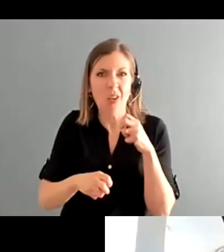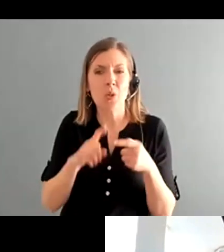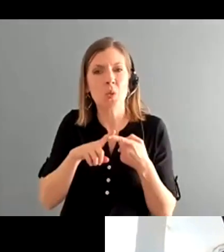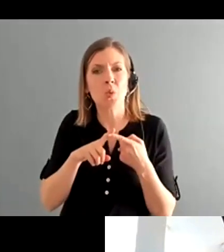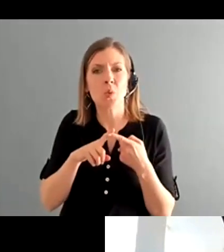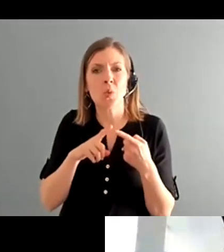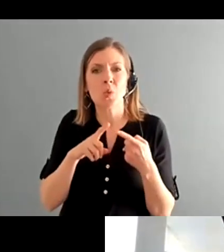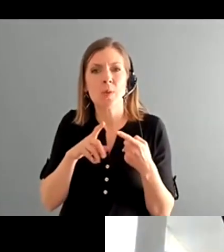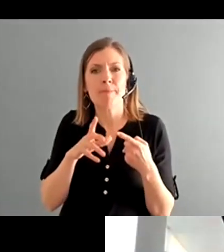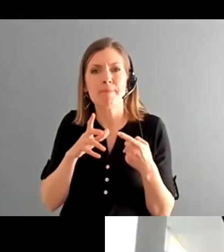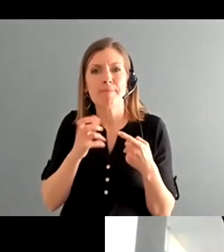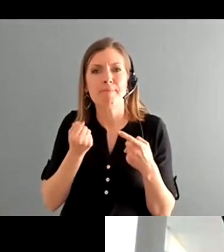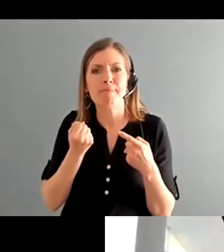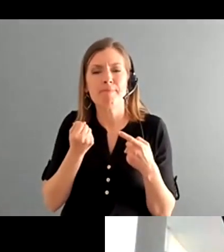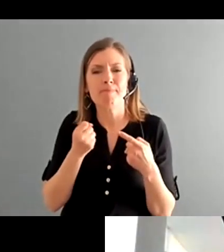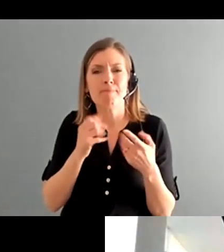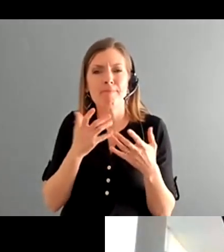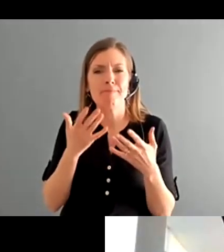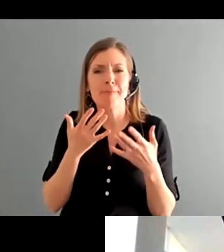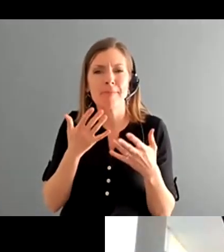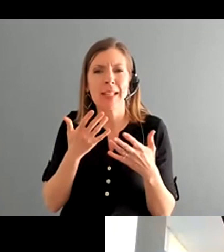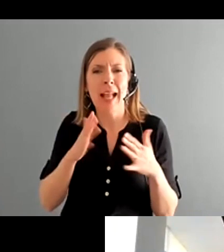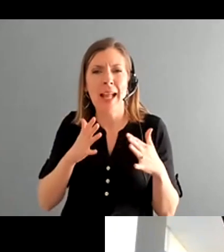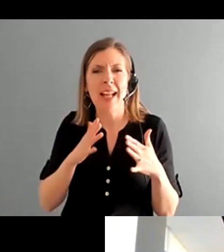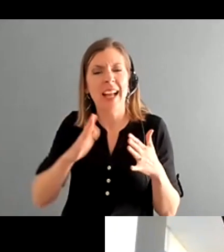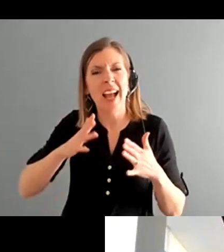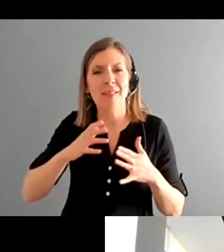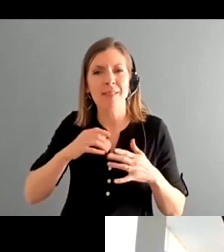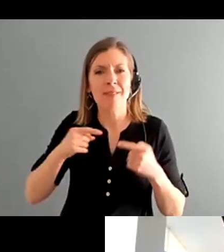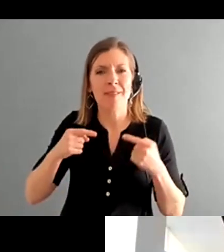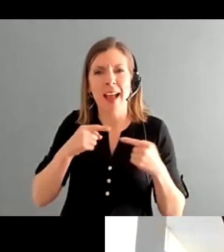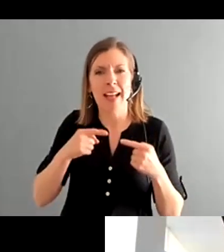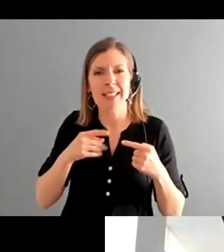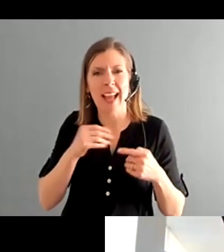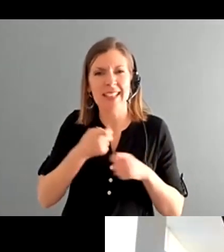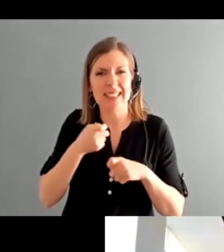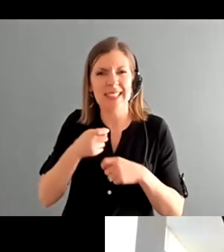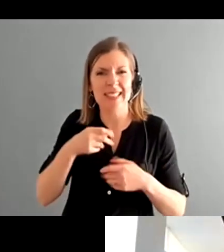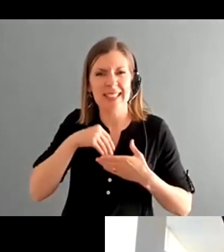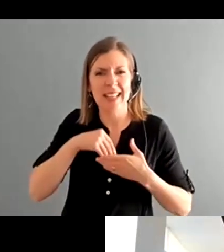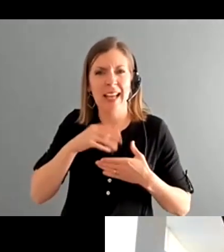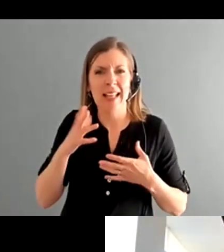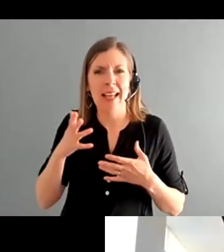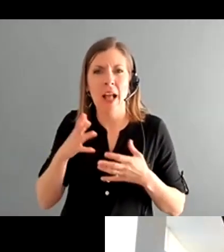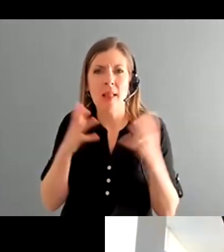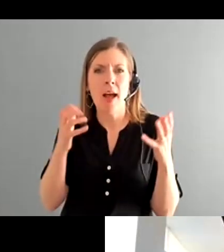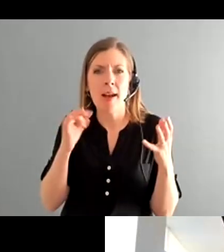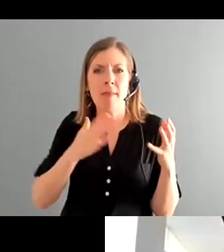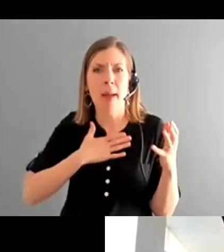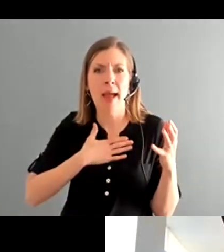to, they sort of fight with you and tease you. A lot of